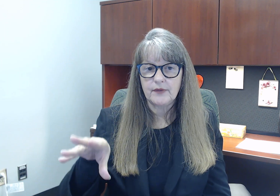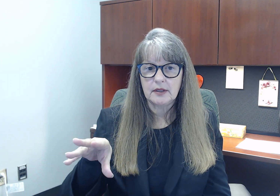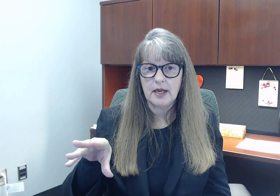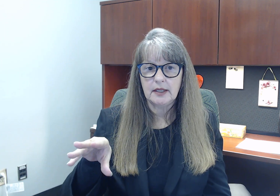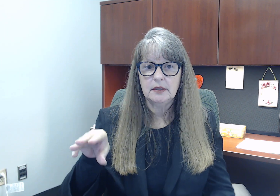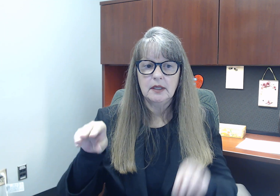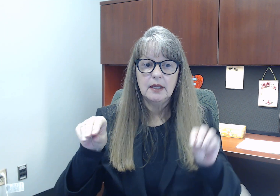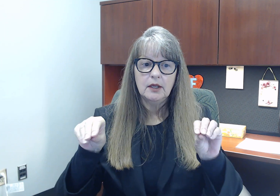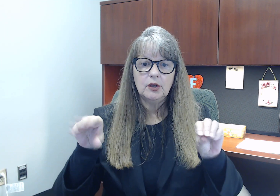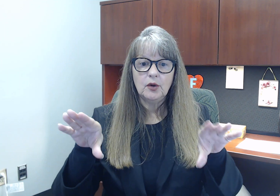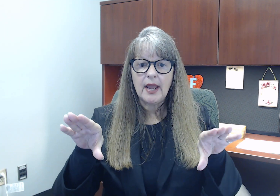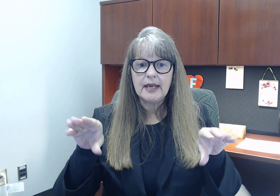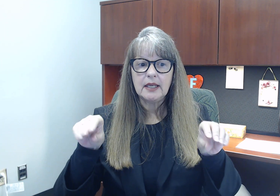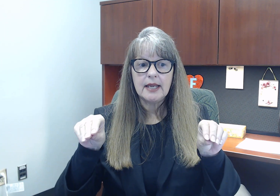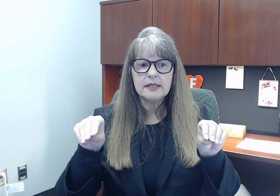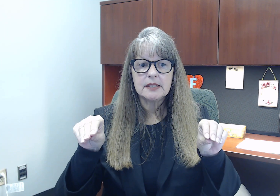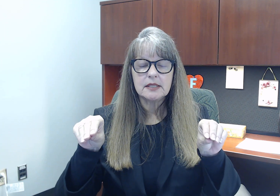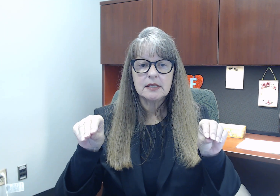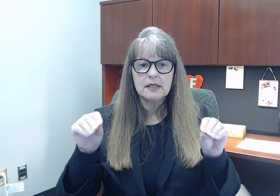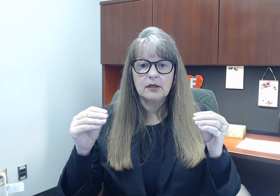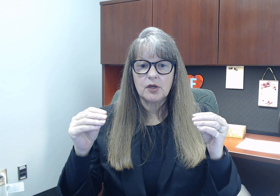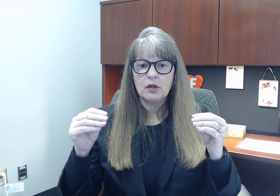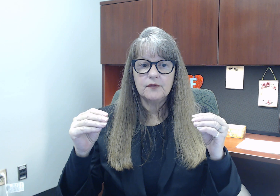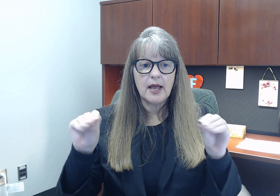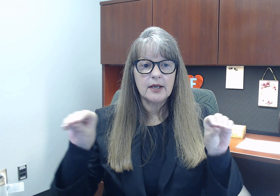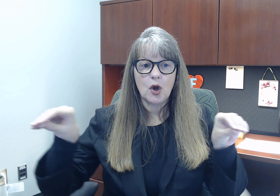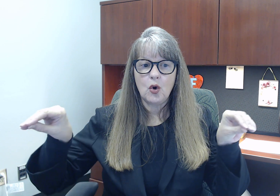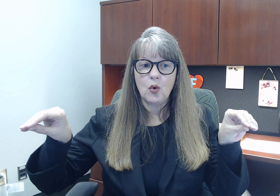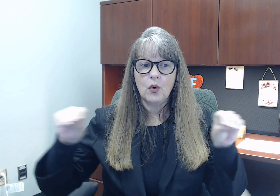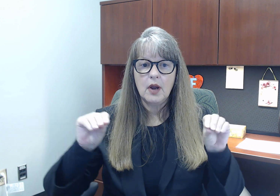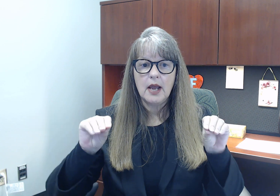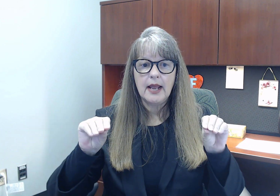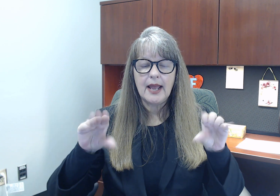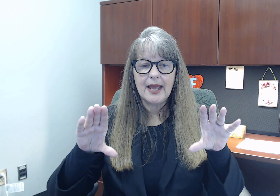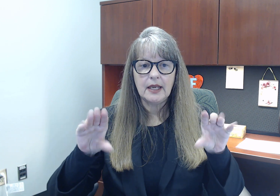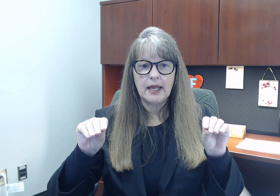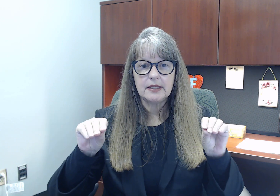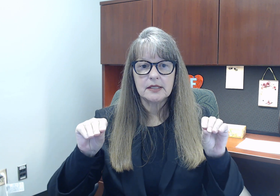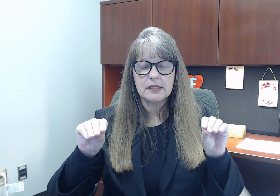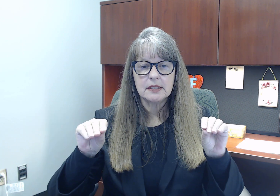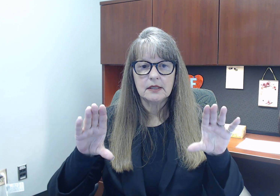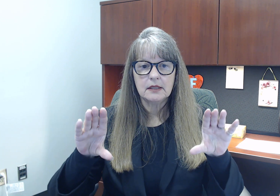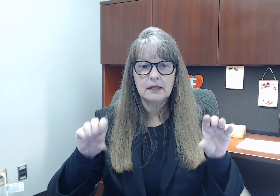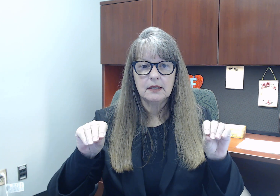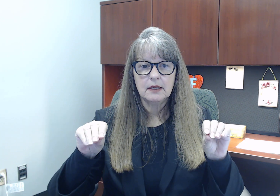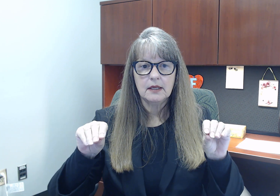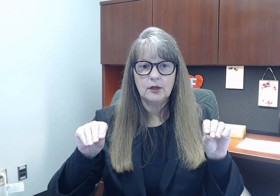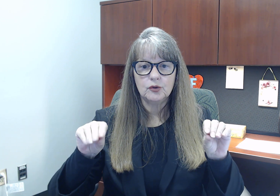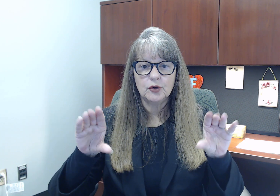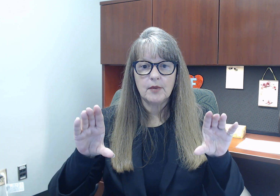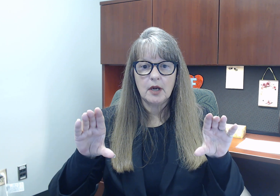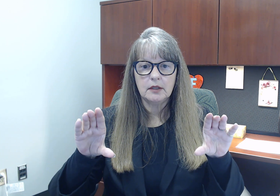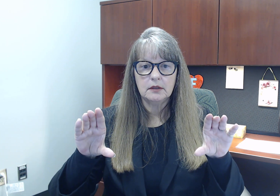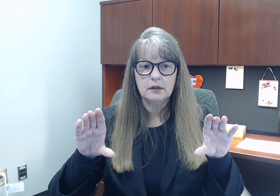light. Headlights. It's all a flattened O. Headlights. And you turn them on and